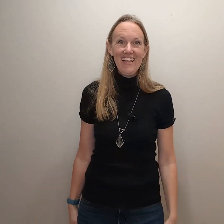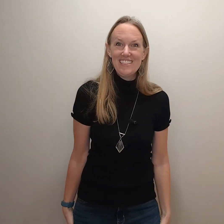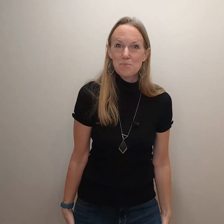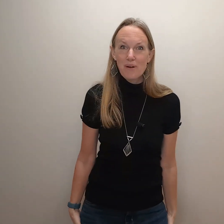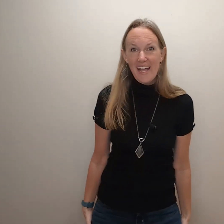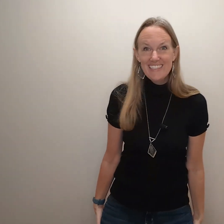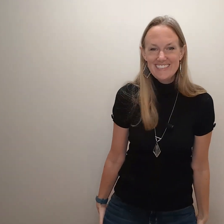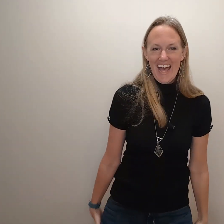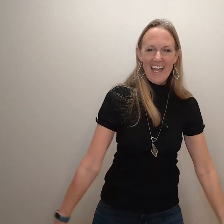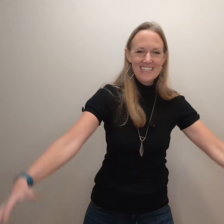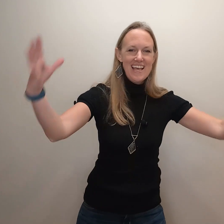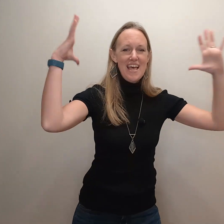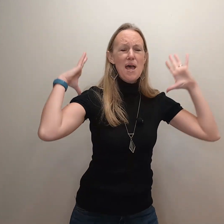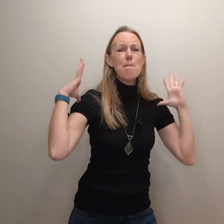let's practice that.